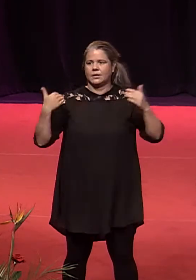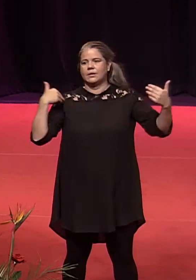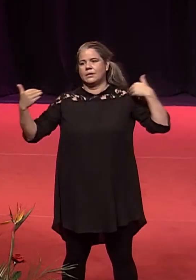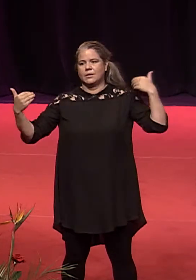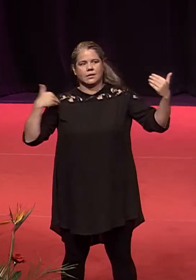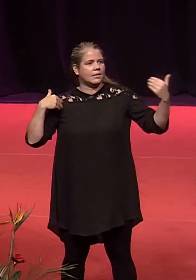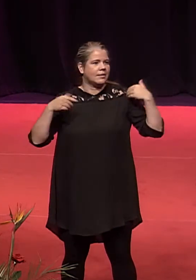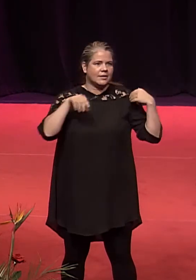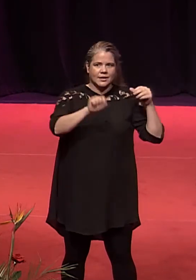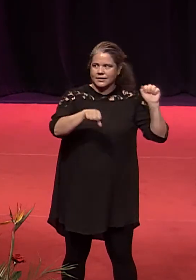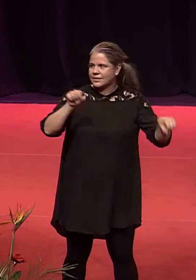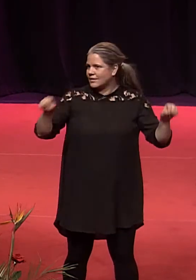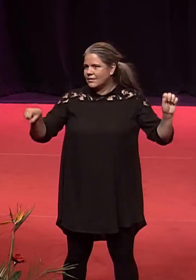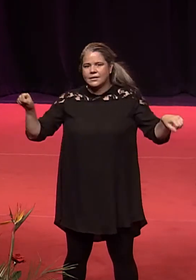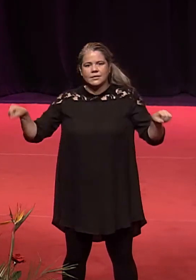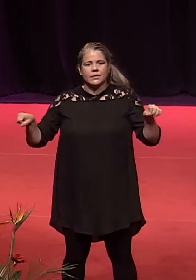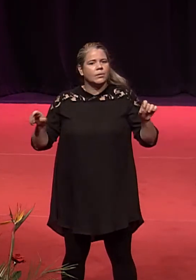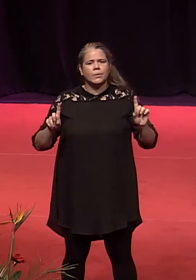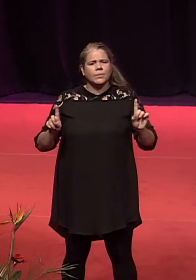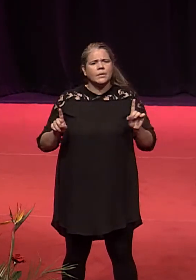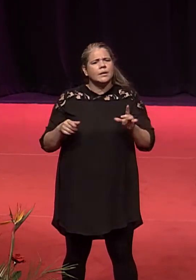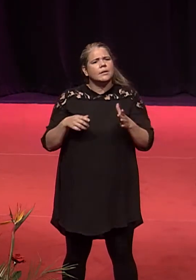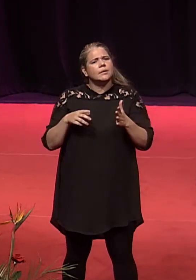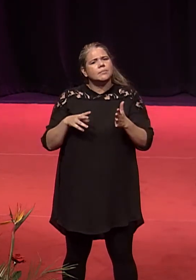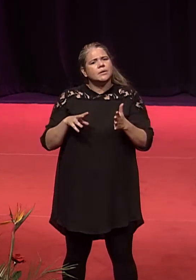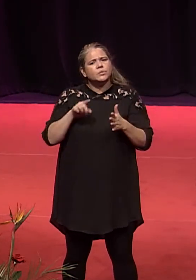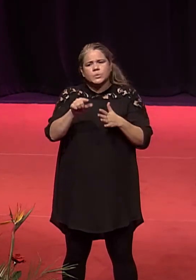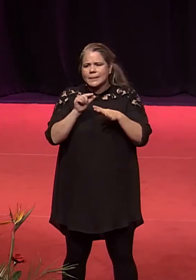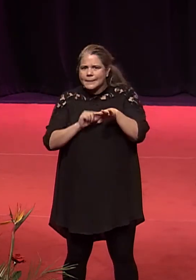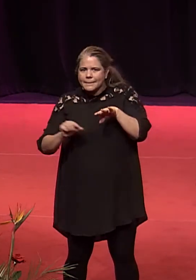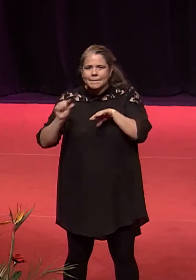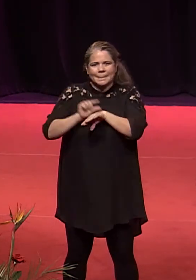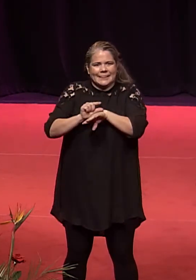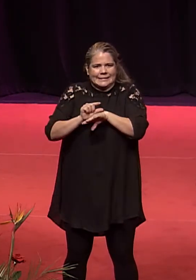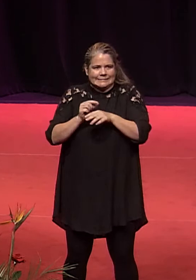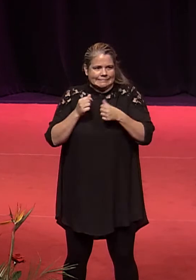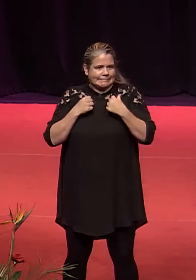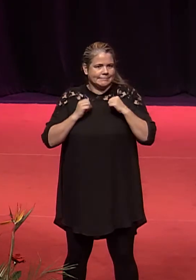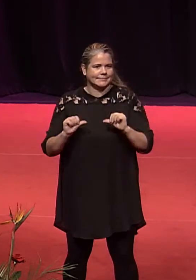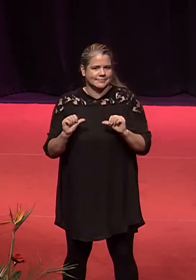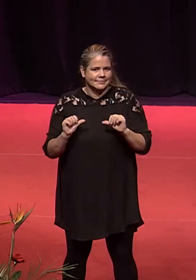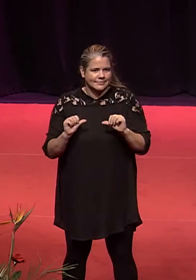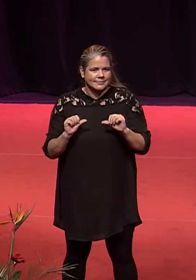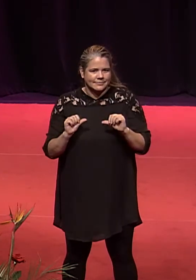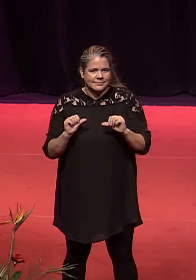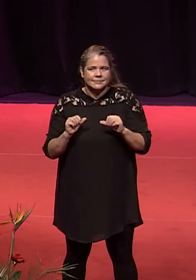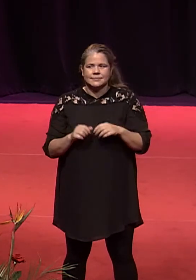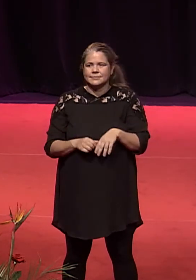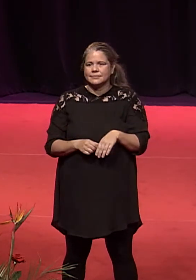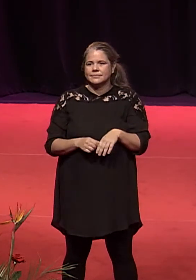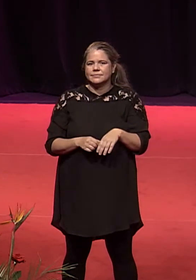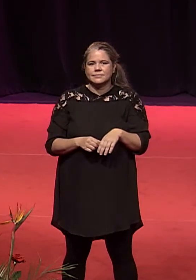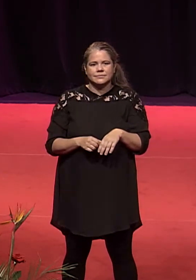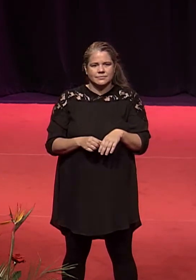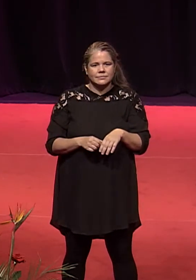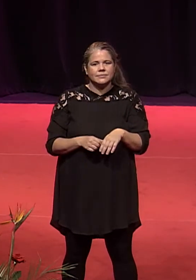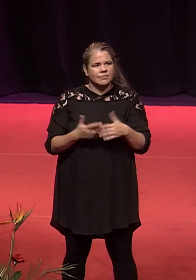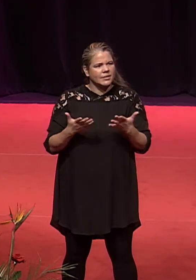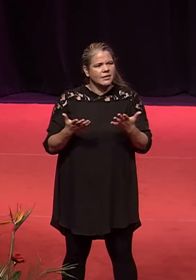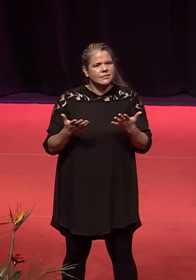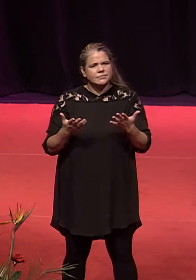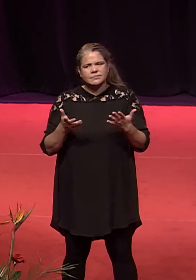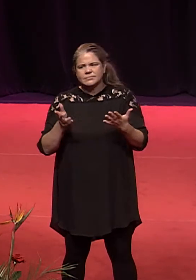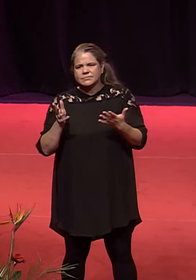request. It does mean going that extra mile every now and again, putting in that little bit of